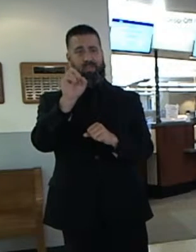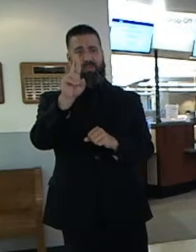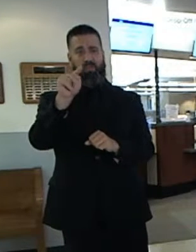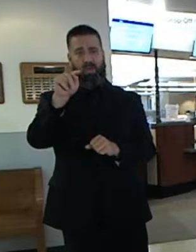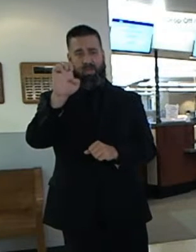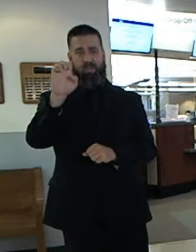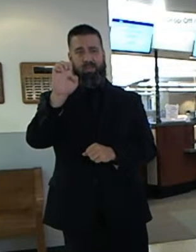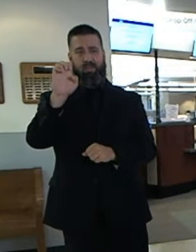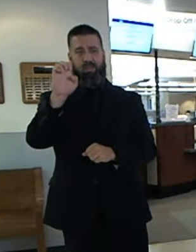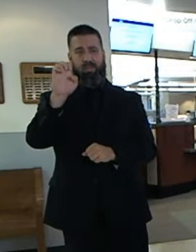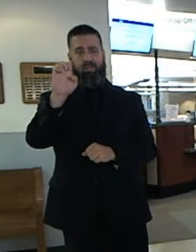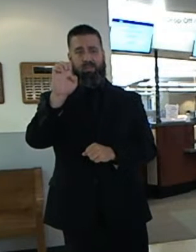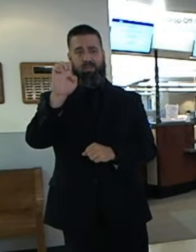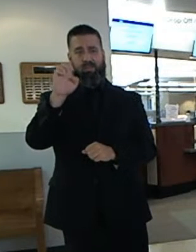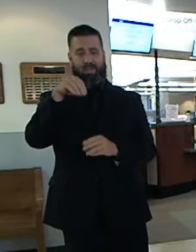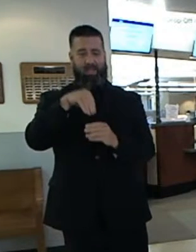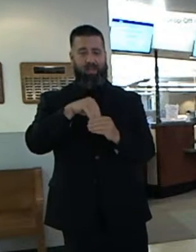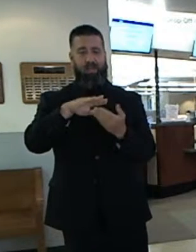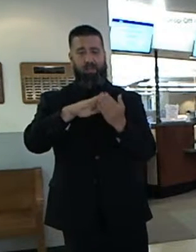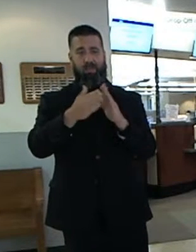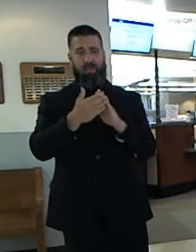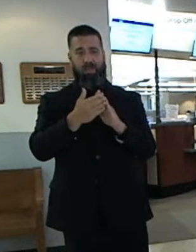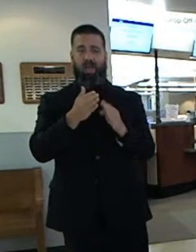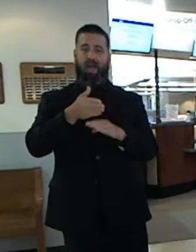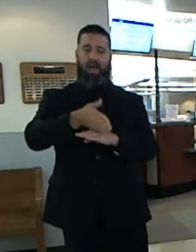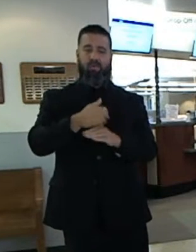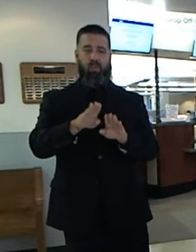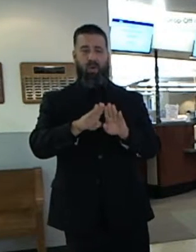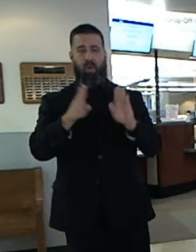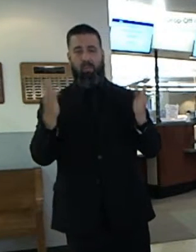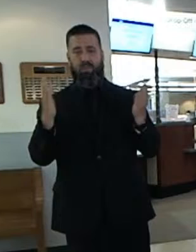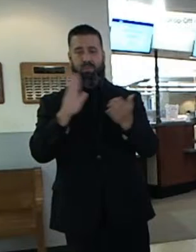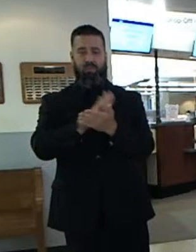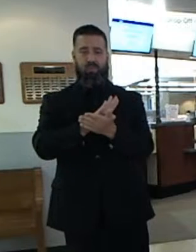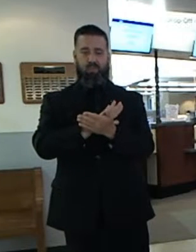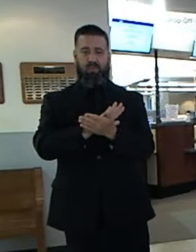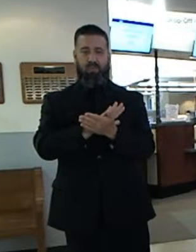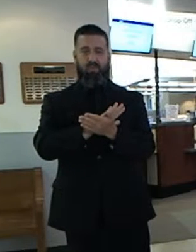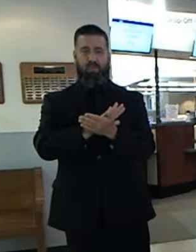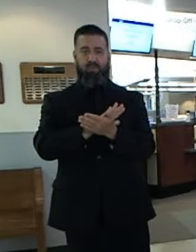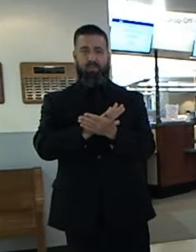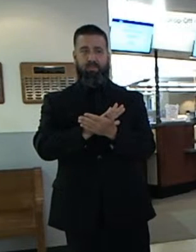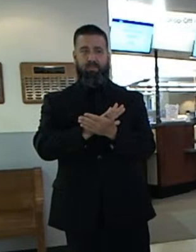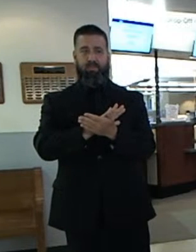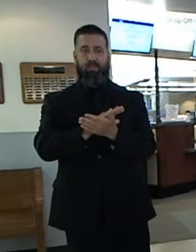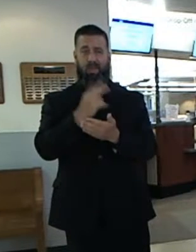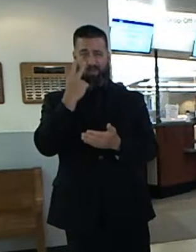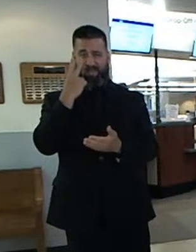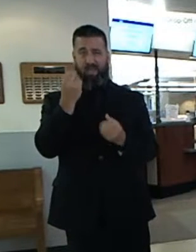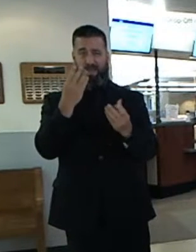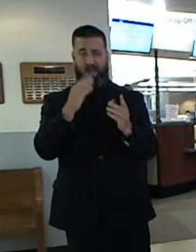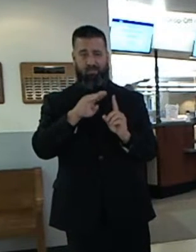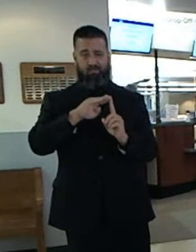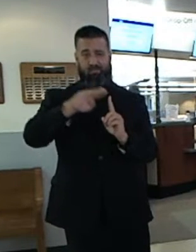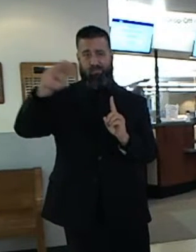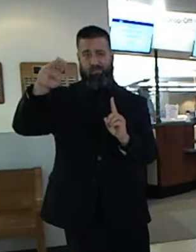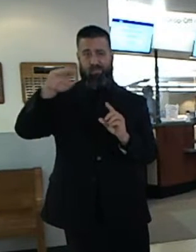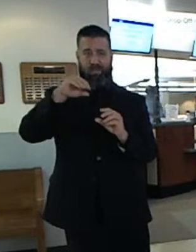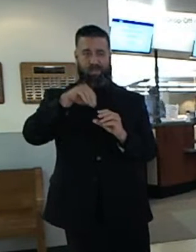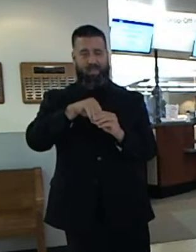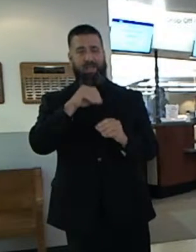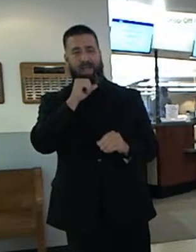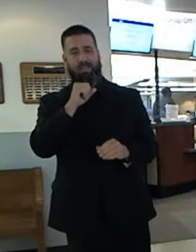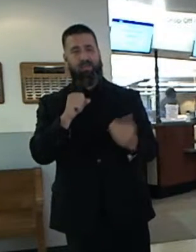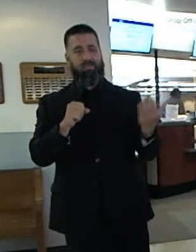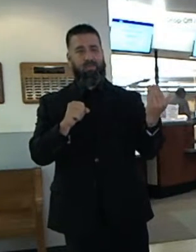rate is in our community after the opening of schools. We sort of see more mixing, especially in that 15 to 19-year-old age group